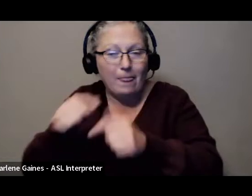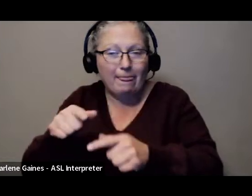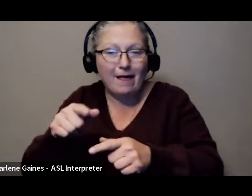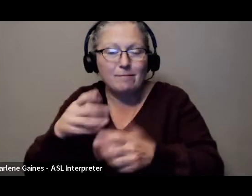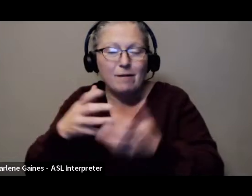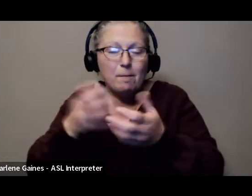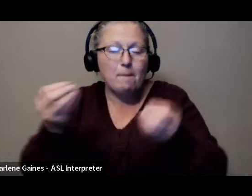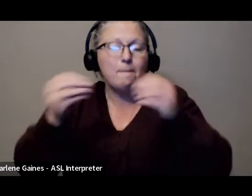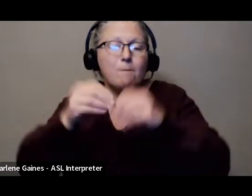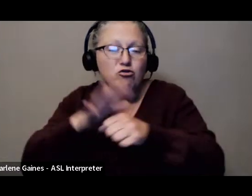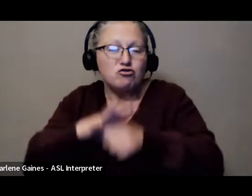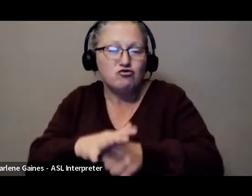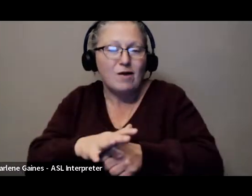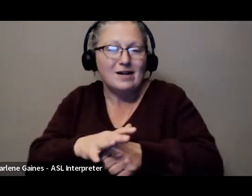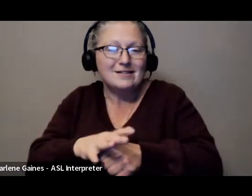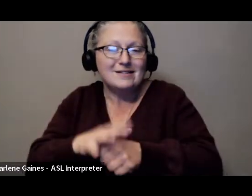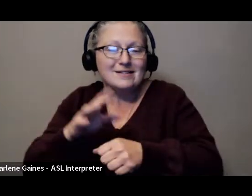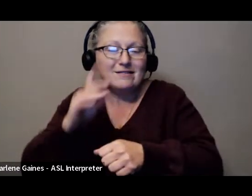teenager would, right?